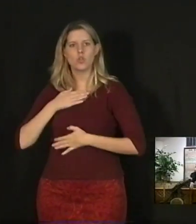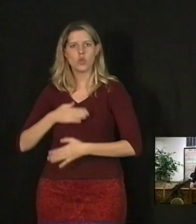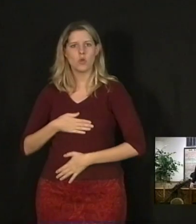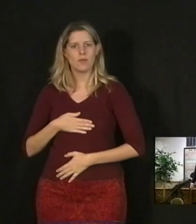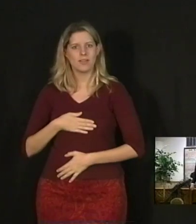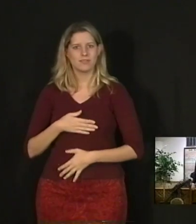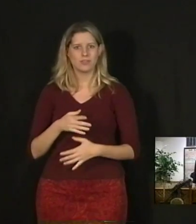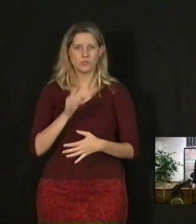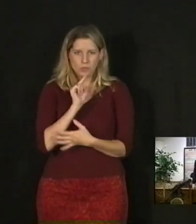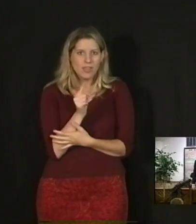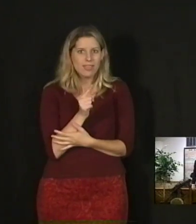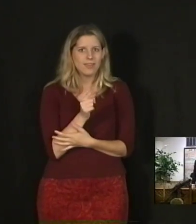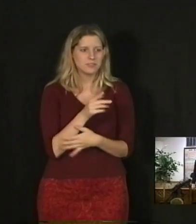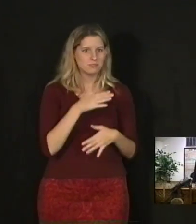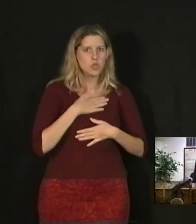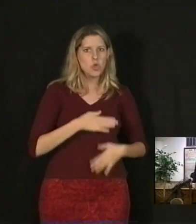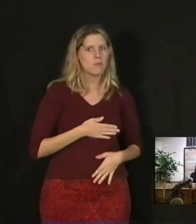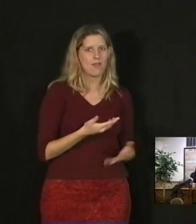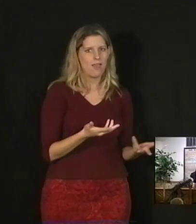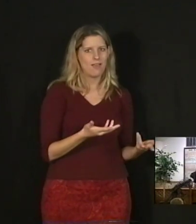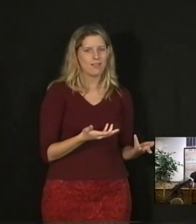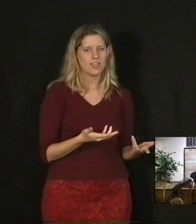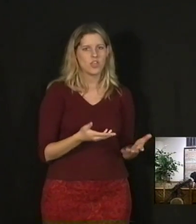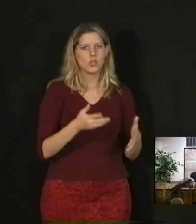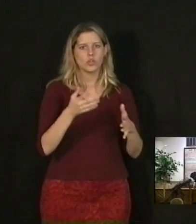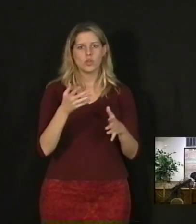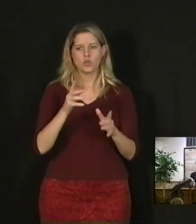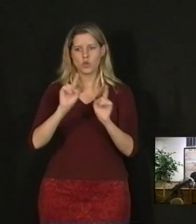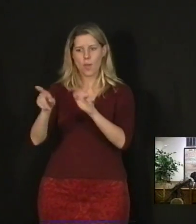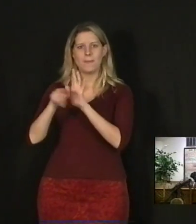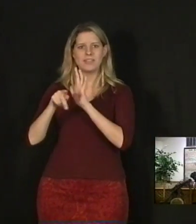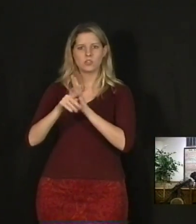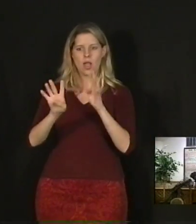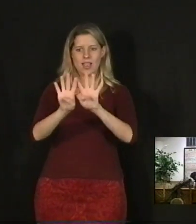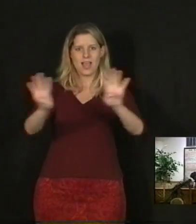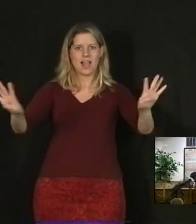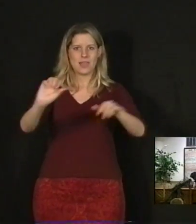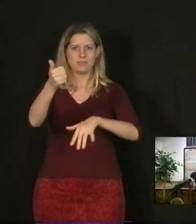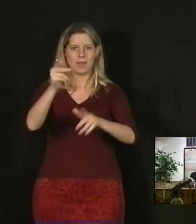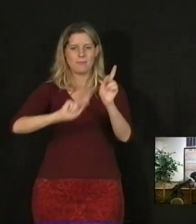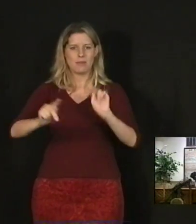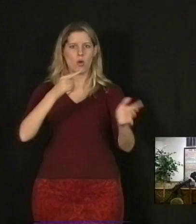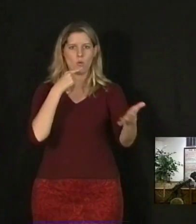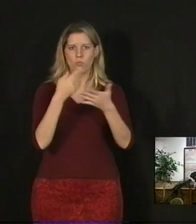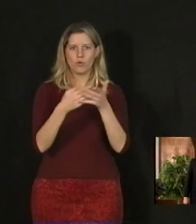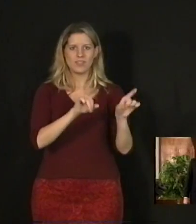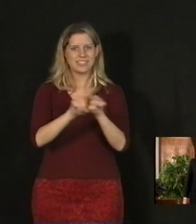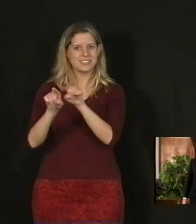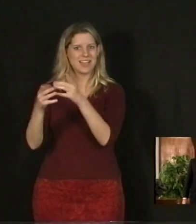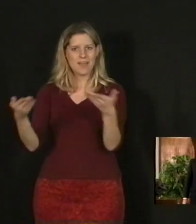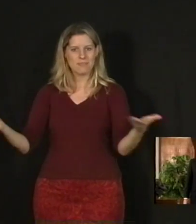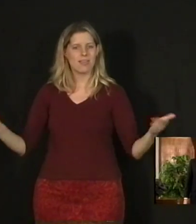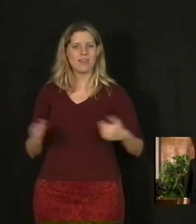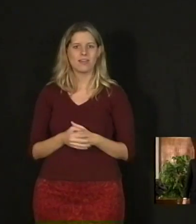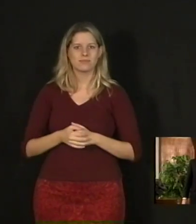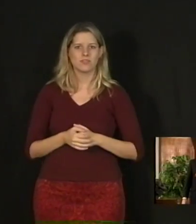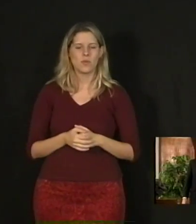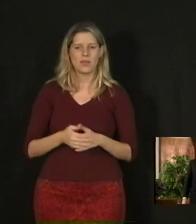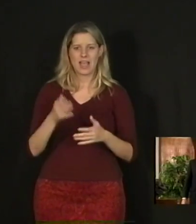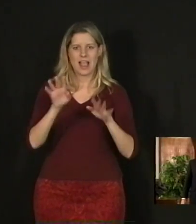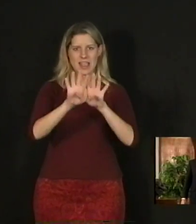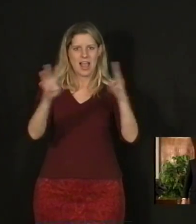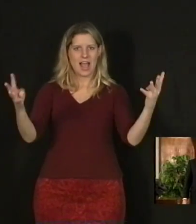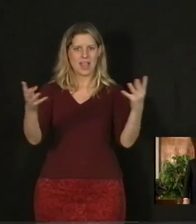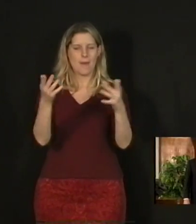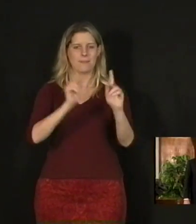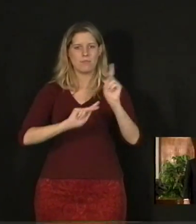the intermediates, there's another human. You can go downtown Pensacola and line up 10 people and prove the same thing, folks. We could line up folks in